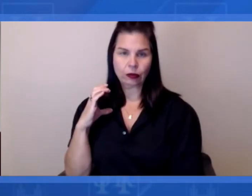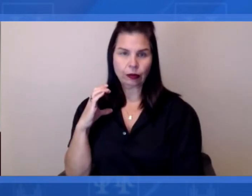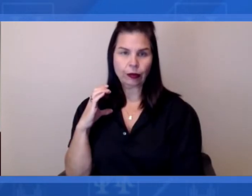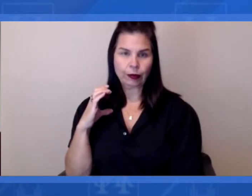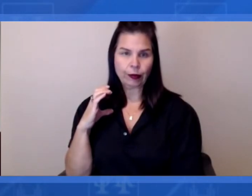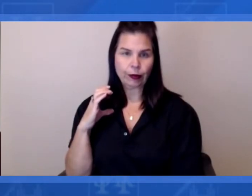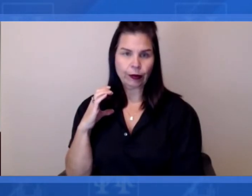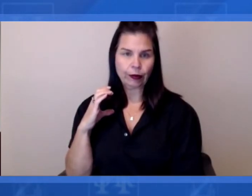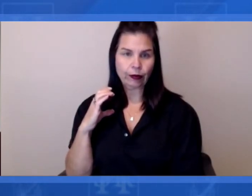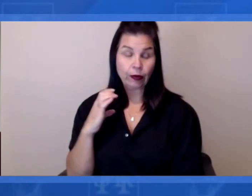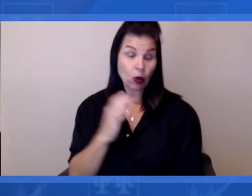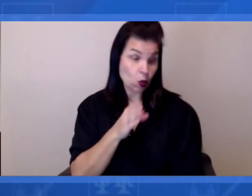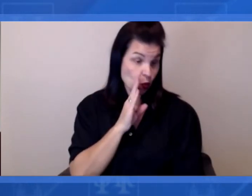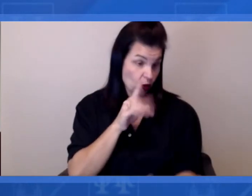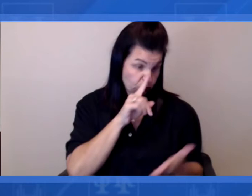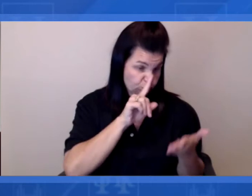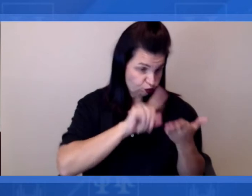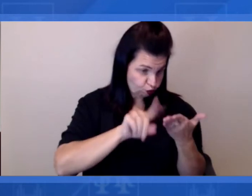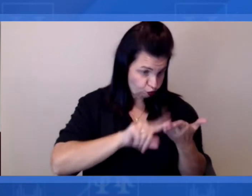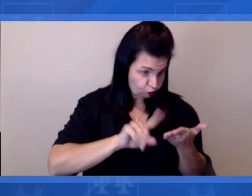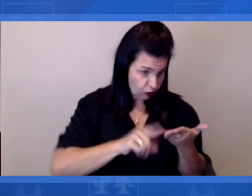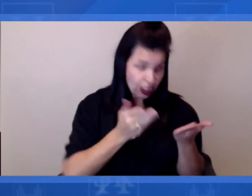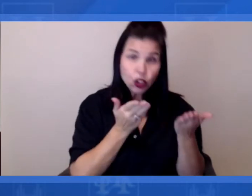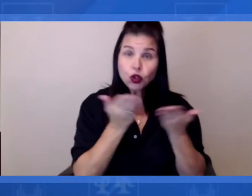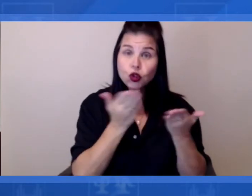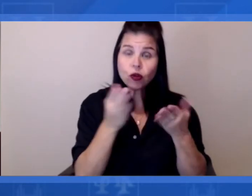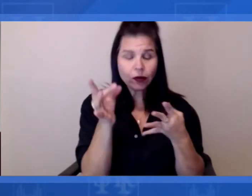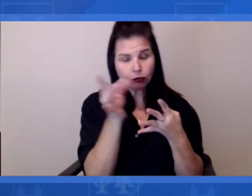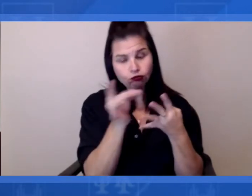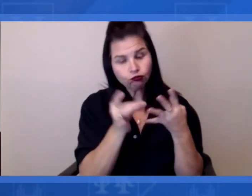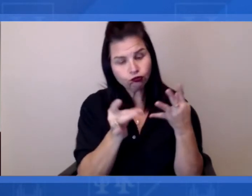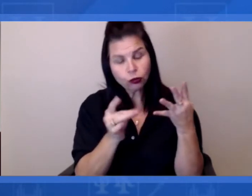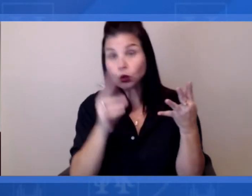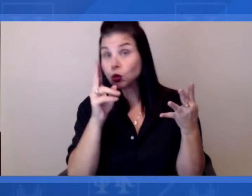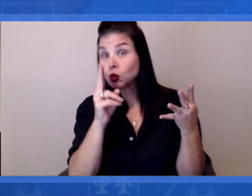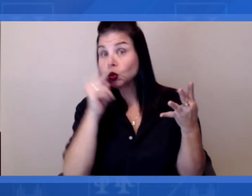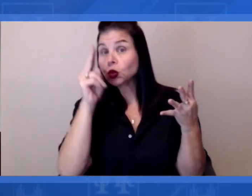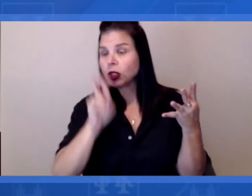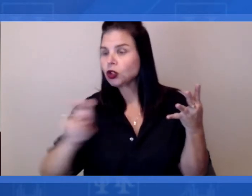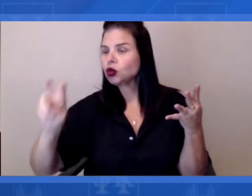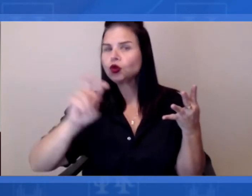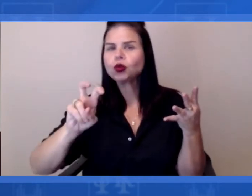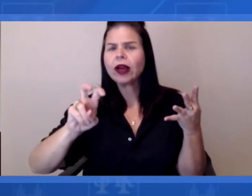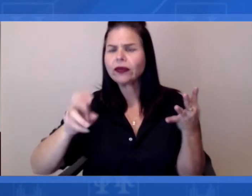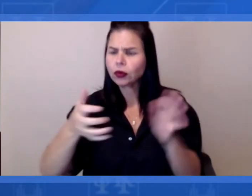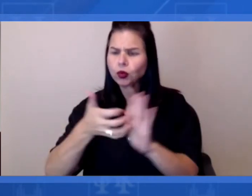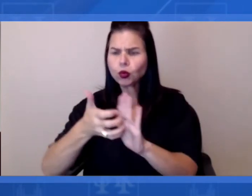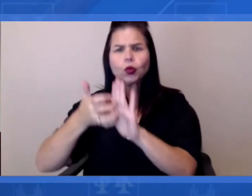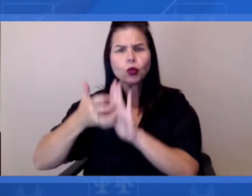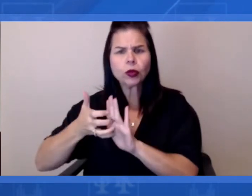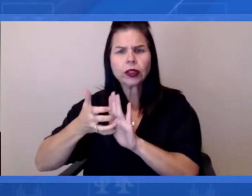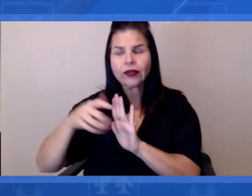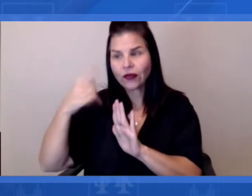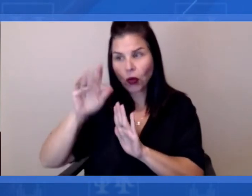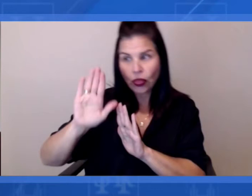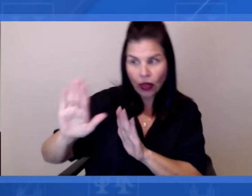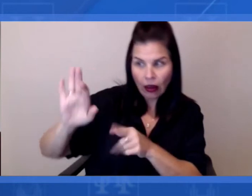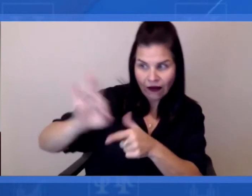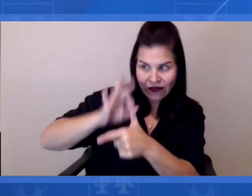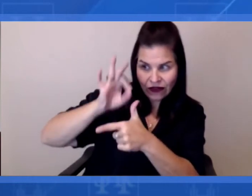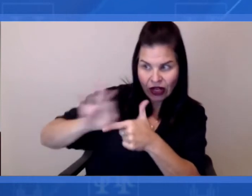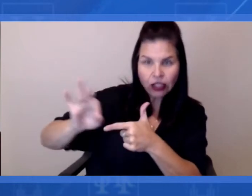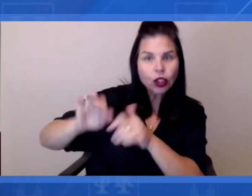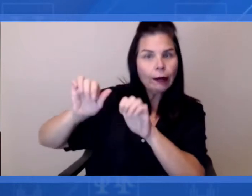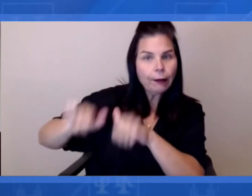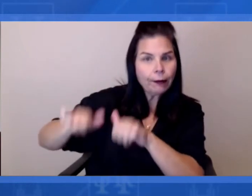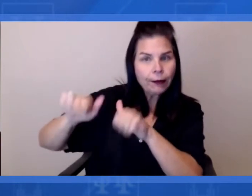We will be investigating service options to meet the unique travel needs of residents according to their functional abilities,